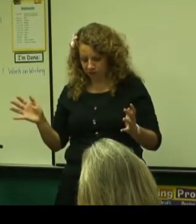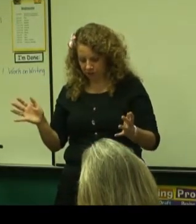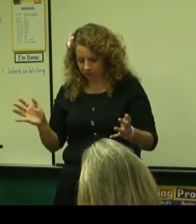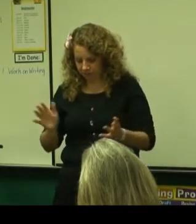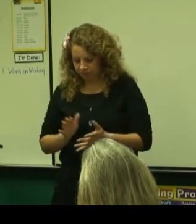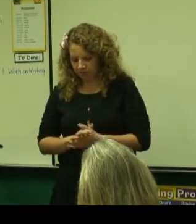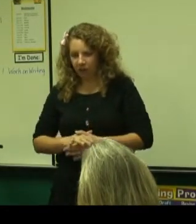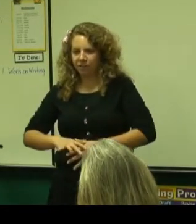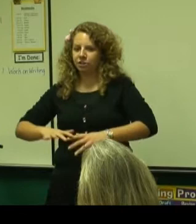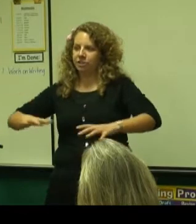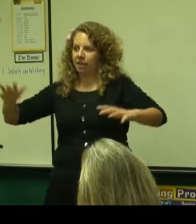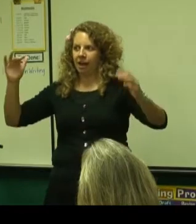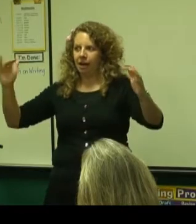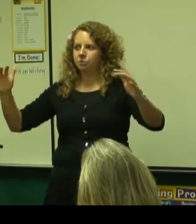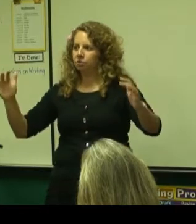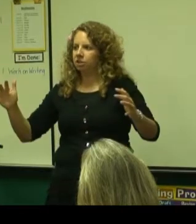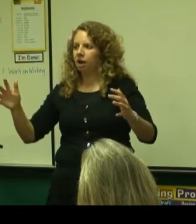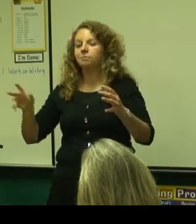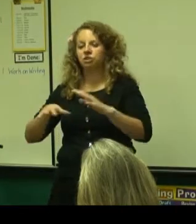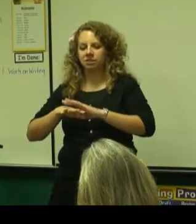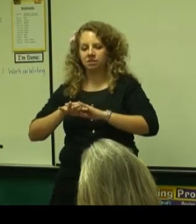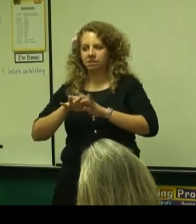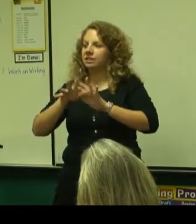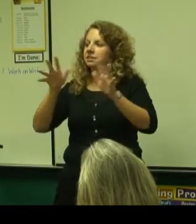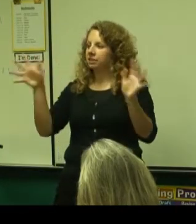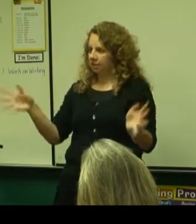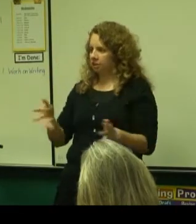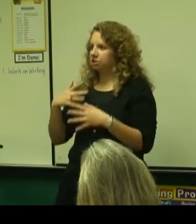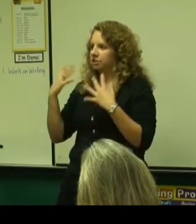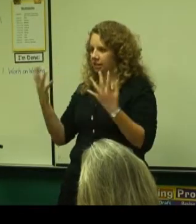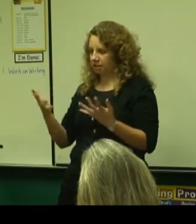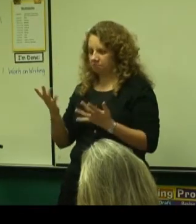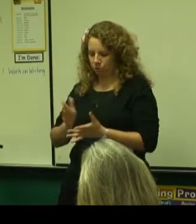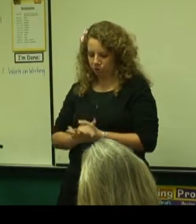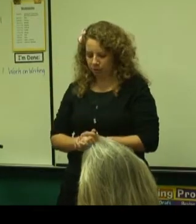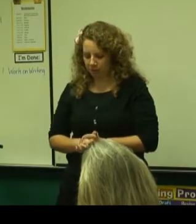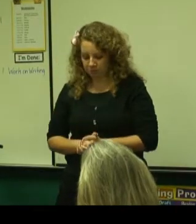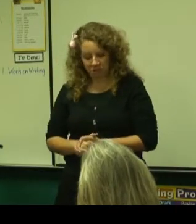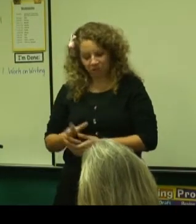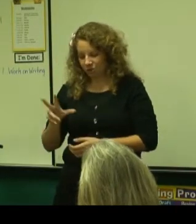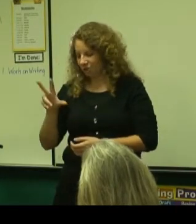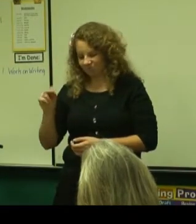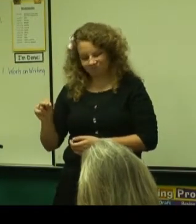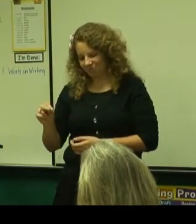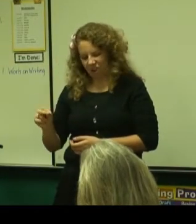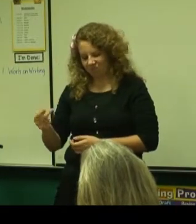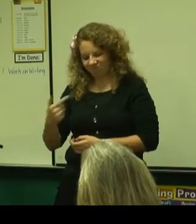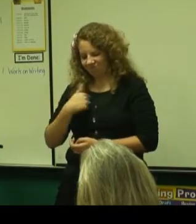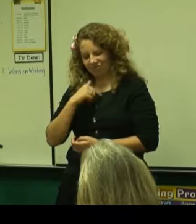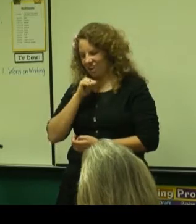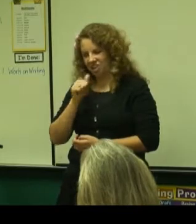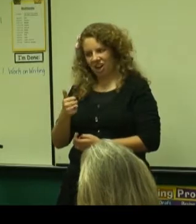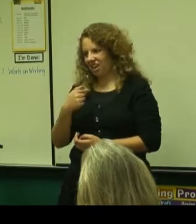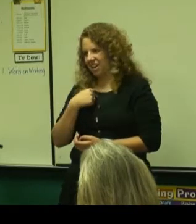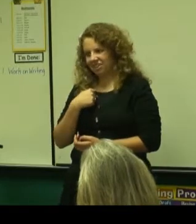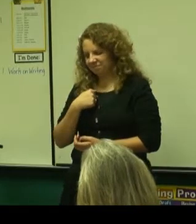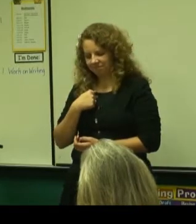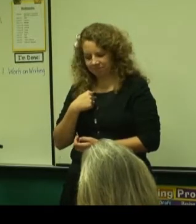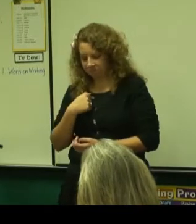no. Not that you're saying absolutely not, but just it's clear. You're saying it multiple times. So no, I'm not I.